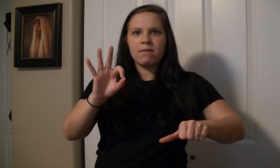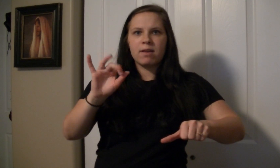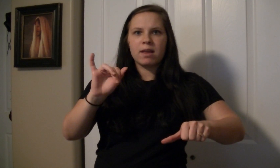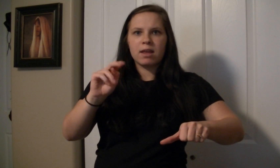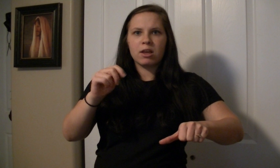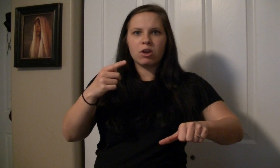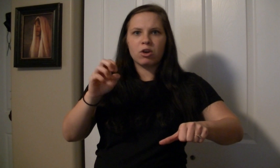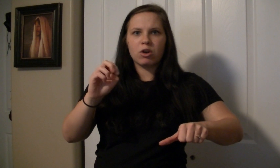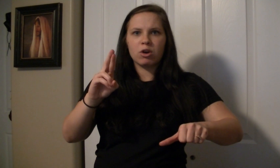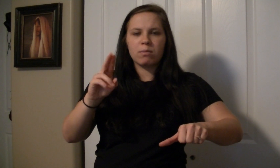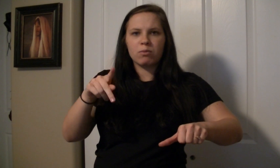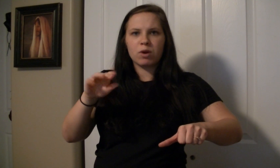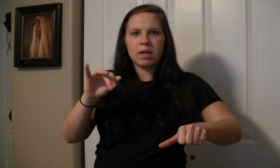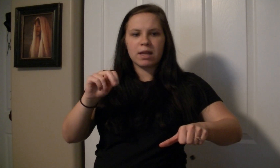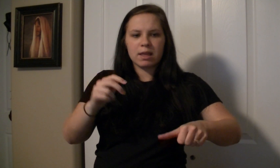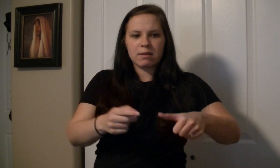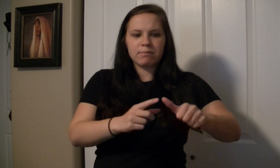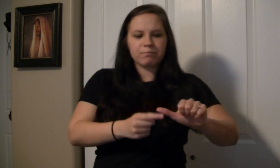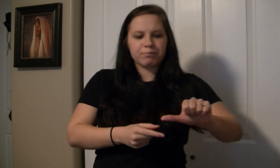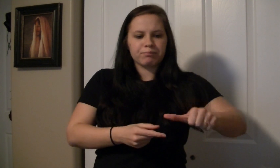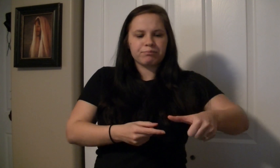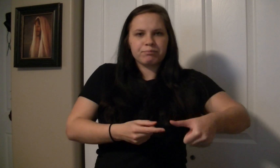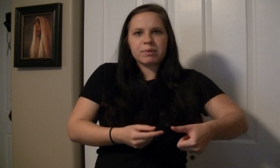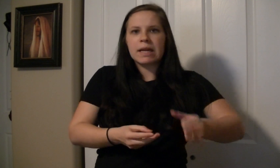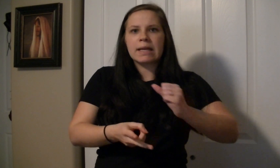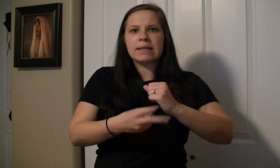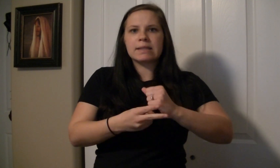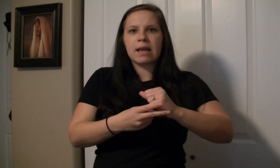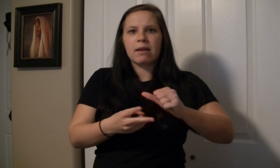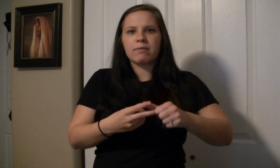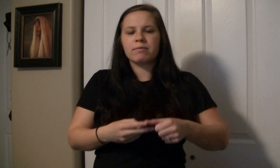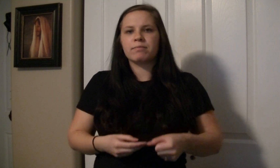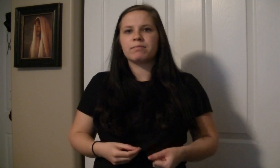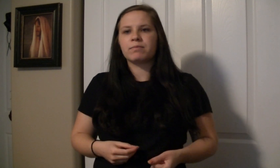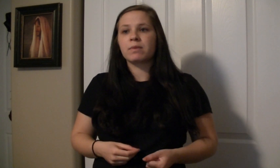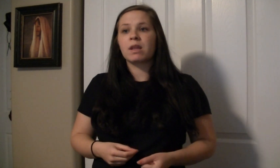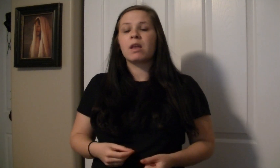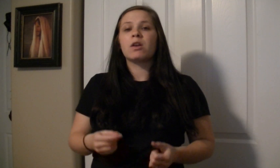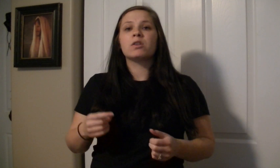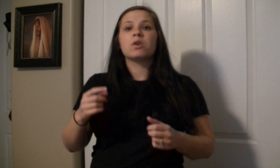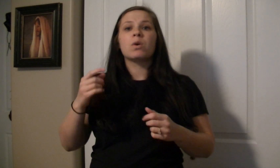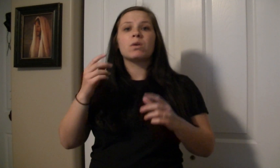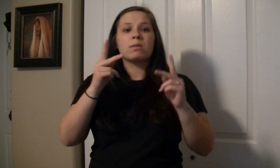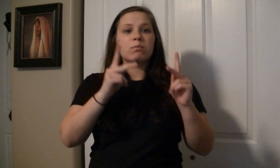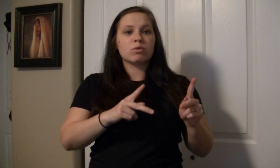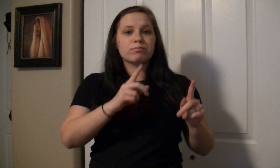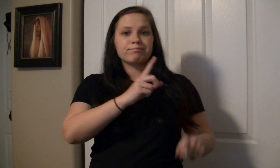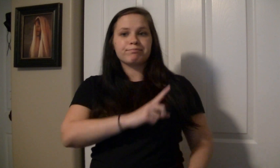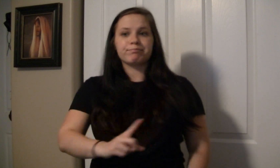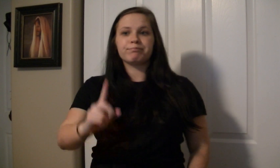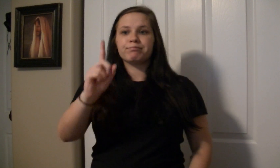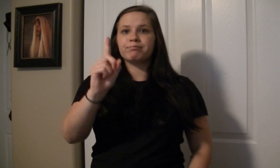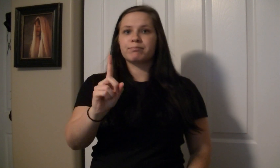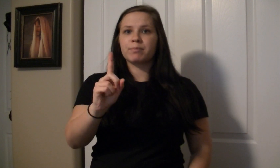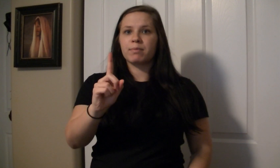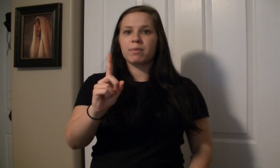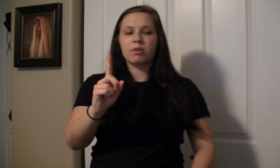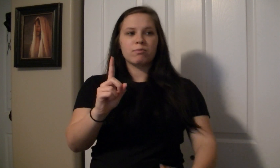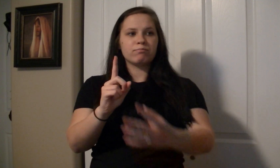Subsequently to that, the individual is brought before the court for what is called the initial appearance. At